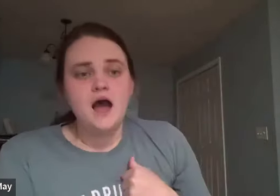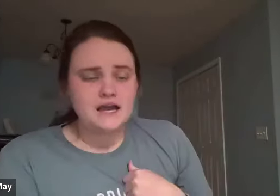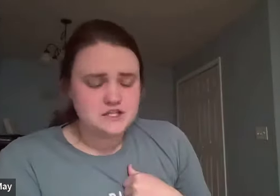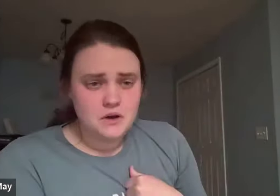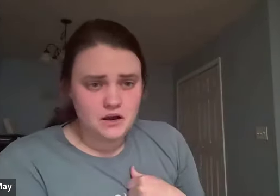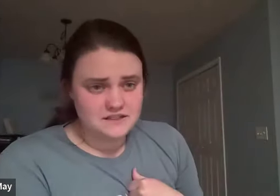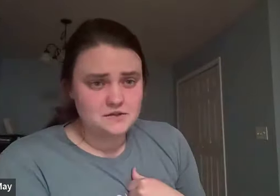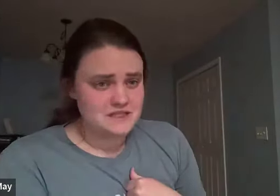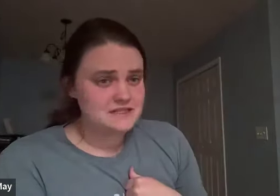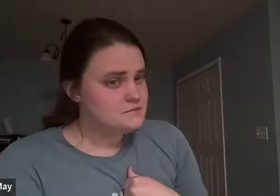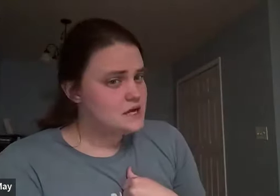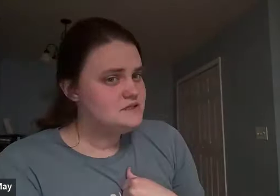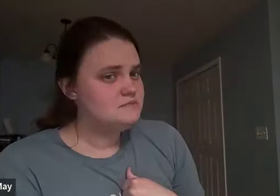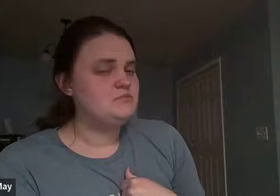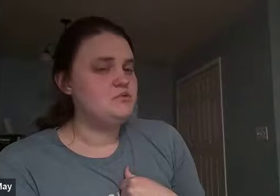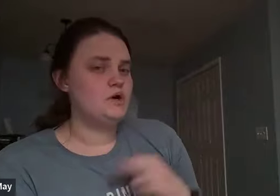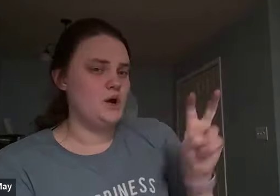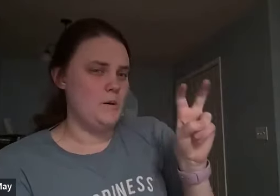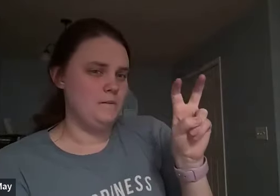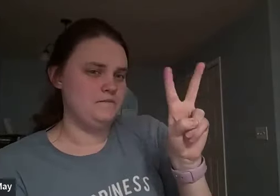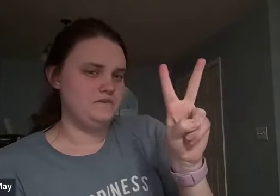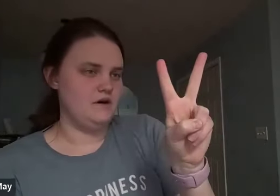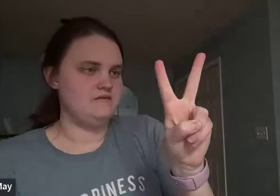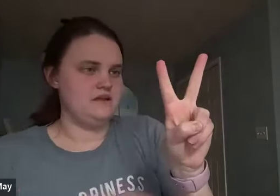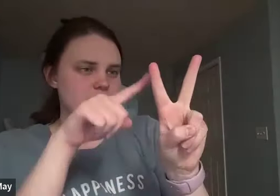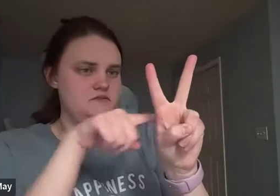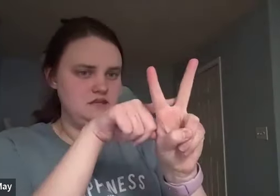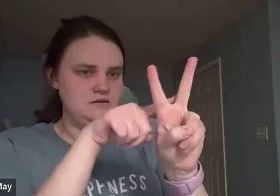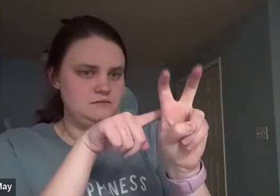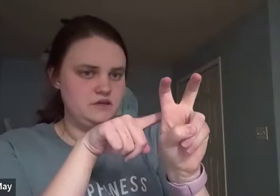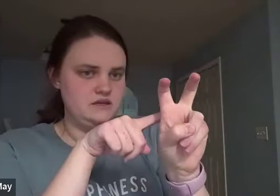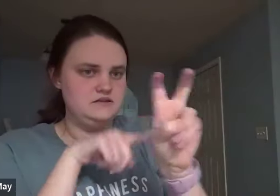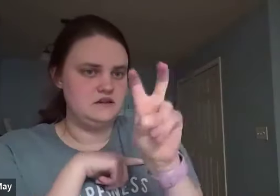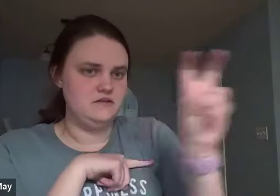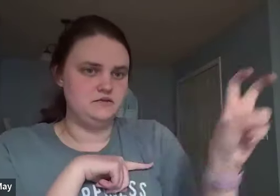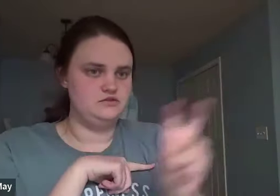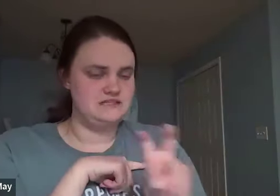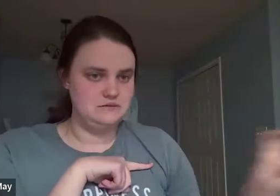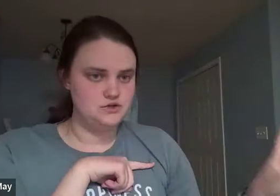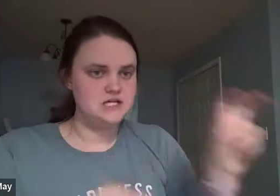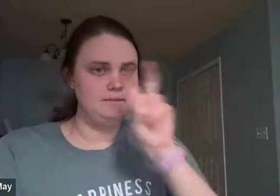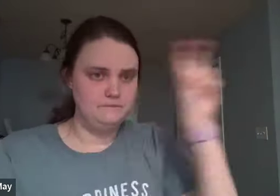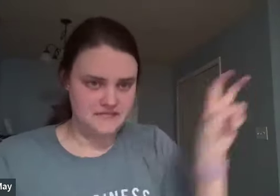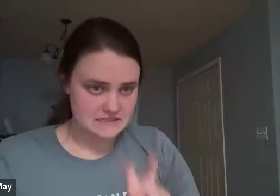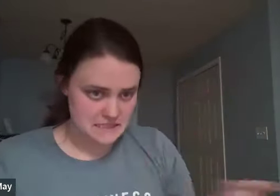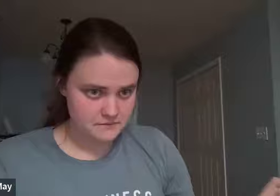I do also see sometimes people will go, they'll have like the V bend and then they'll do a Z motion. Pizza.